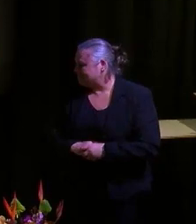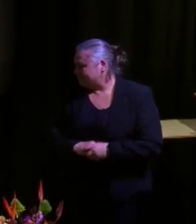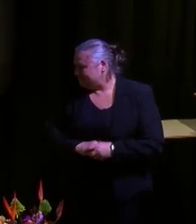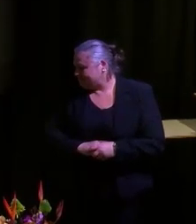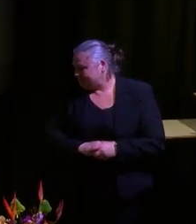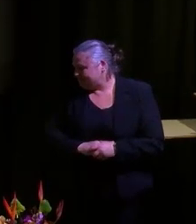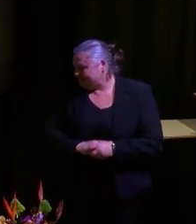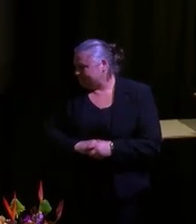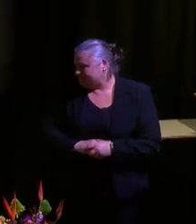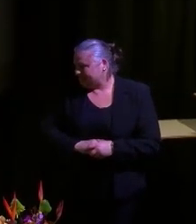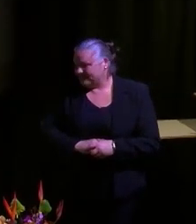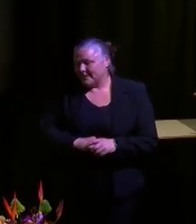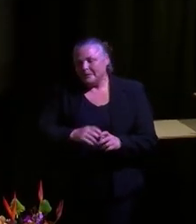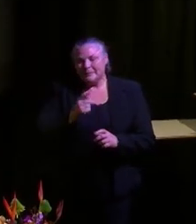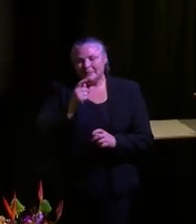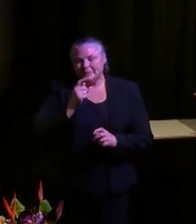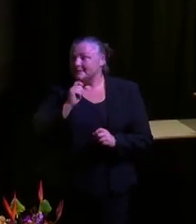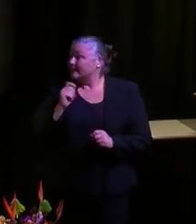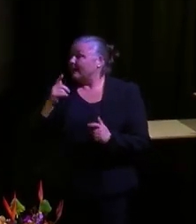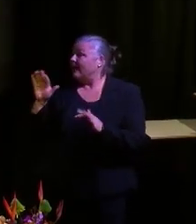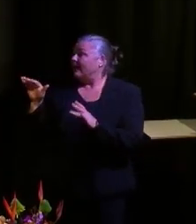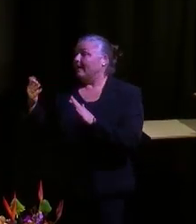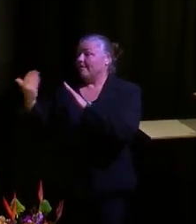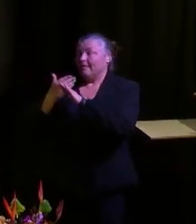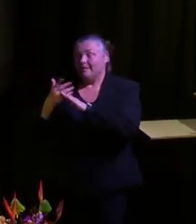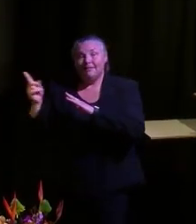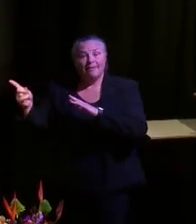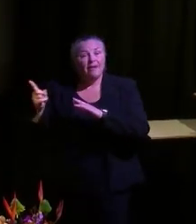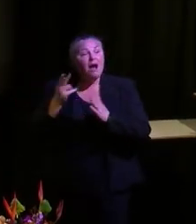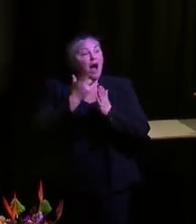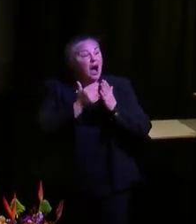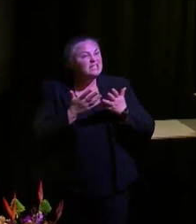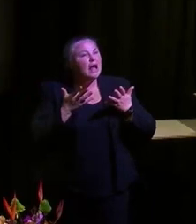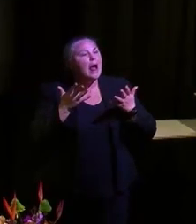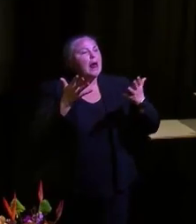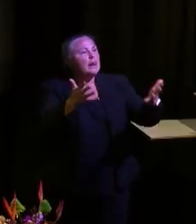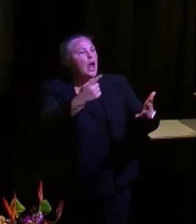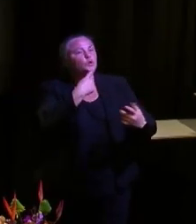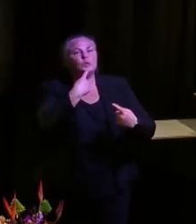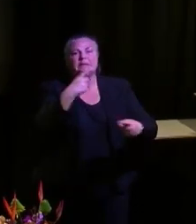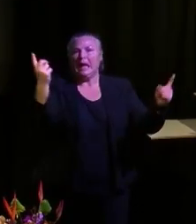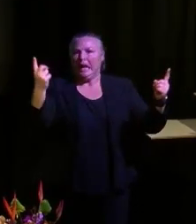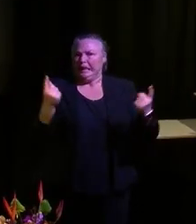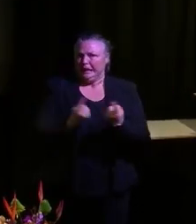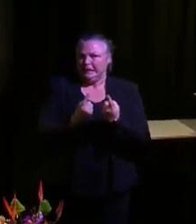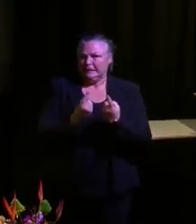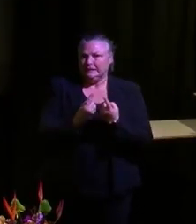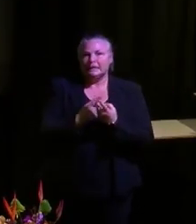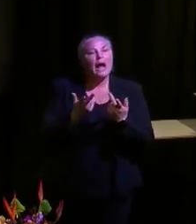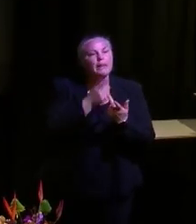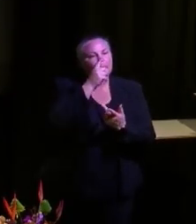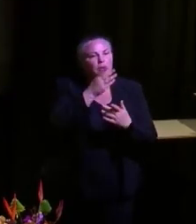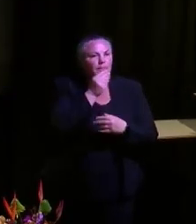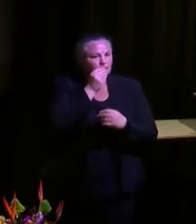Beautiful. So we're sort of heading into our Artists are allowed to say things that other people aren't allowed to say in a public realm.